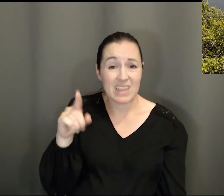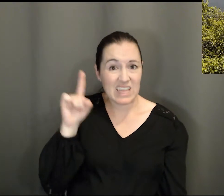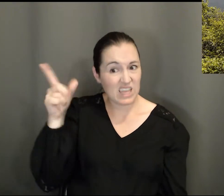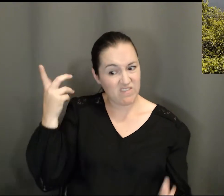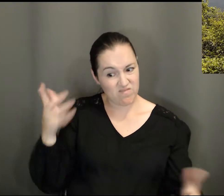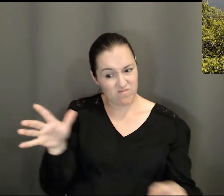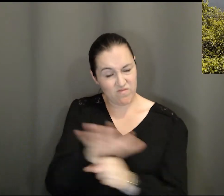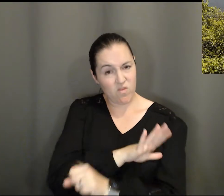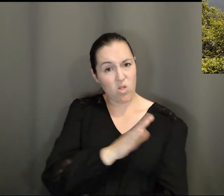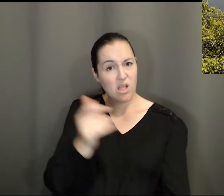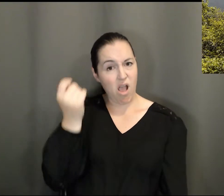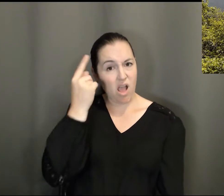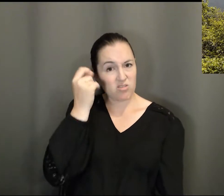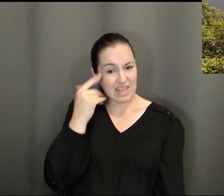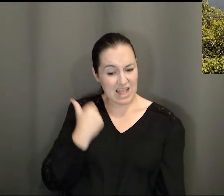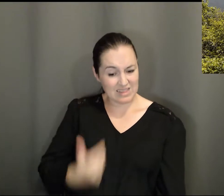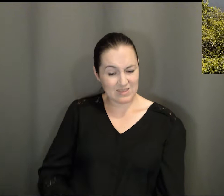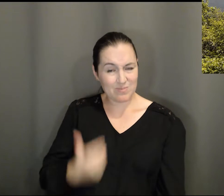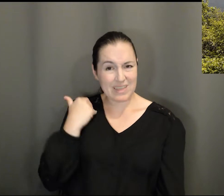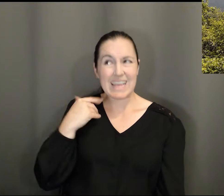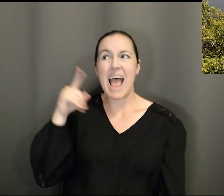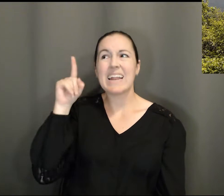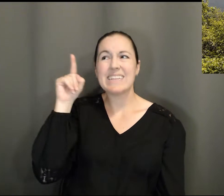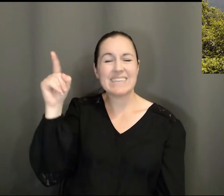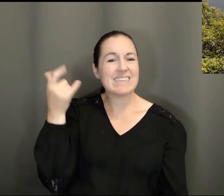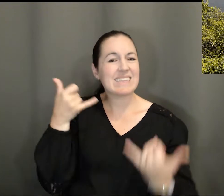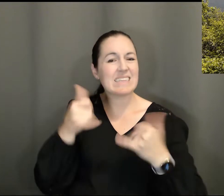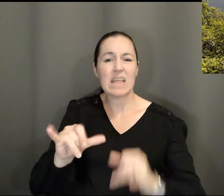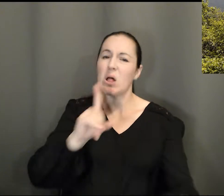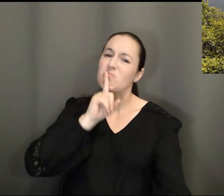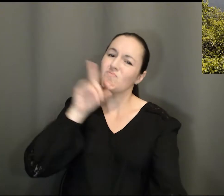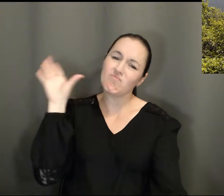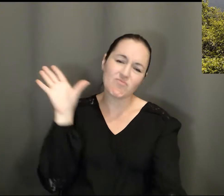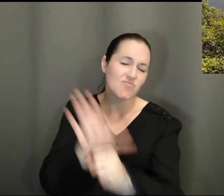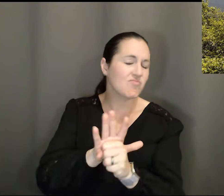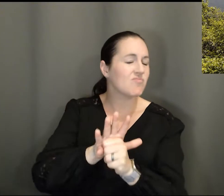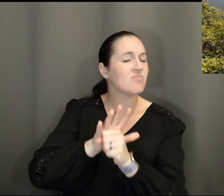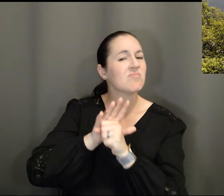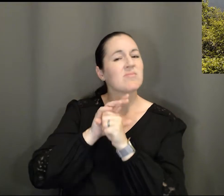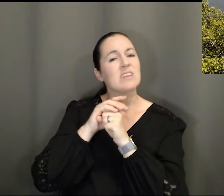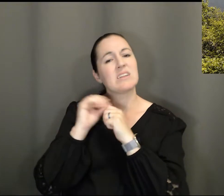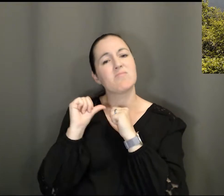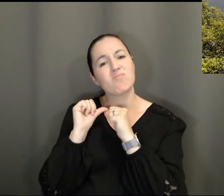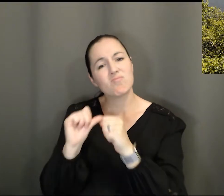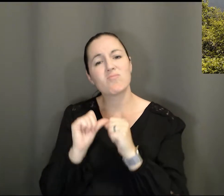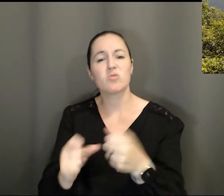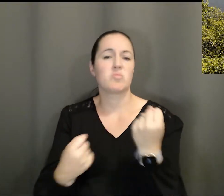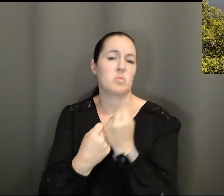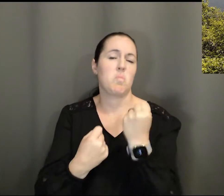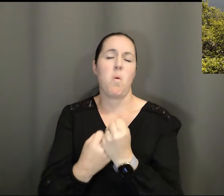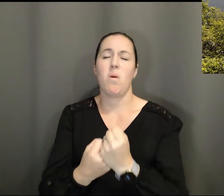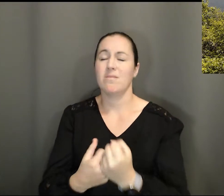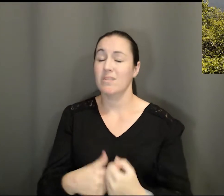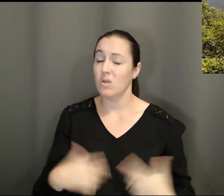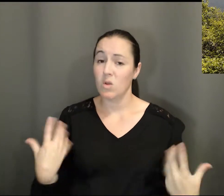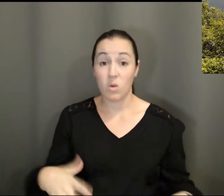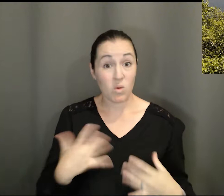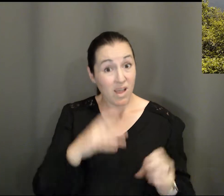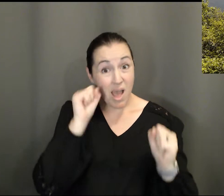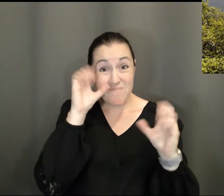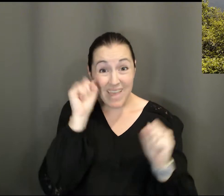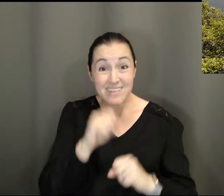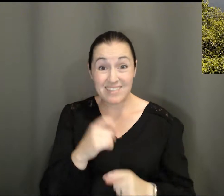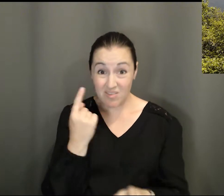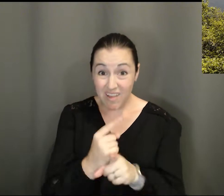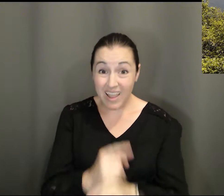that incredible? It's extraordinary. Dr. Richard Swenson, he describes how complex we humans are in the